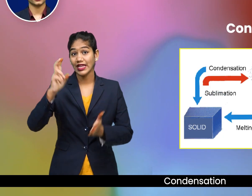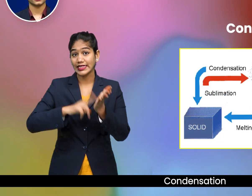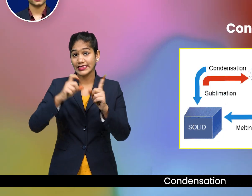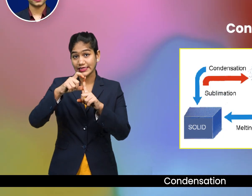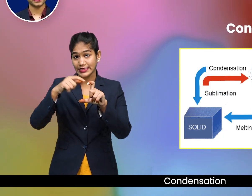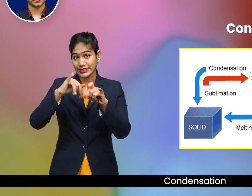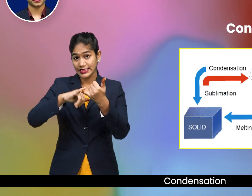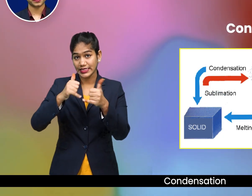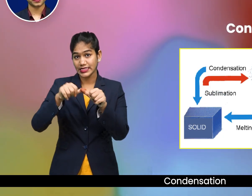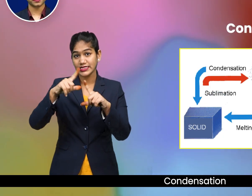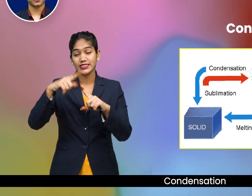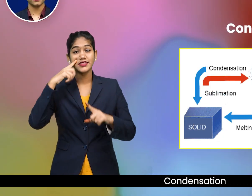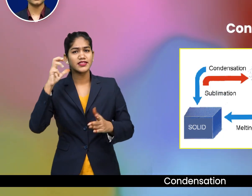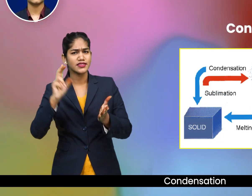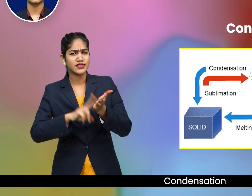Condensation.